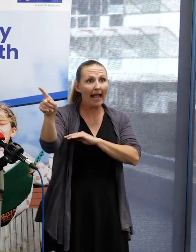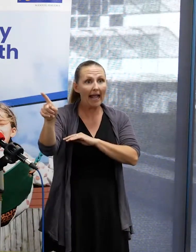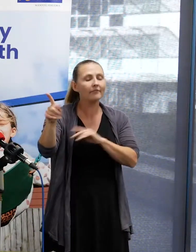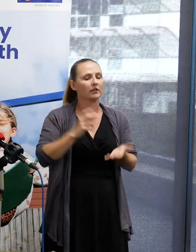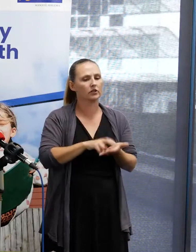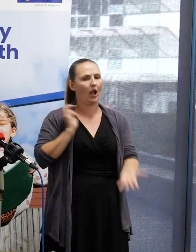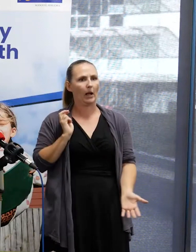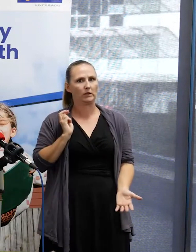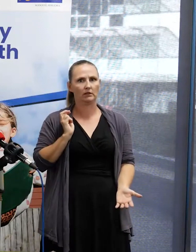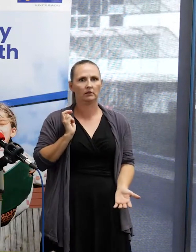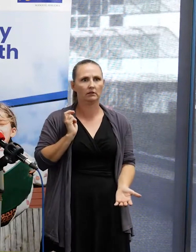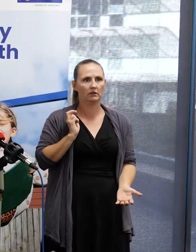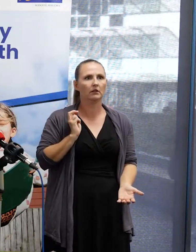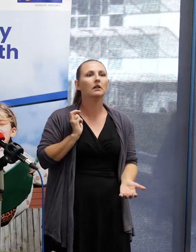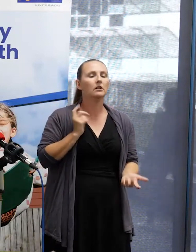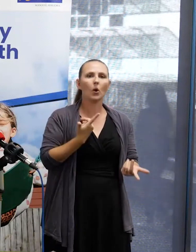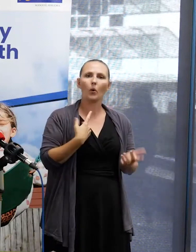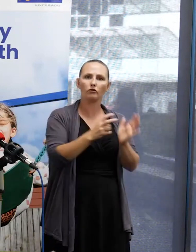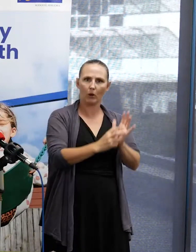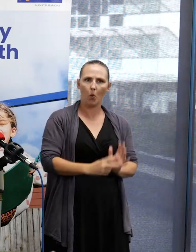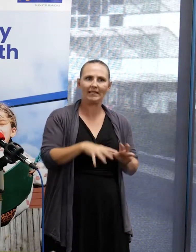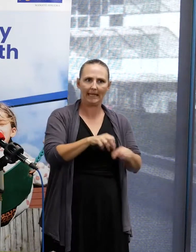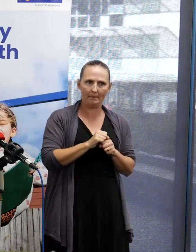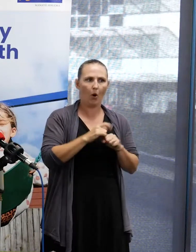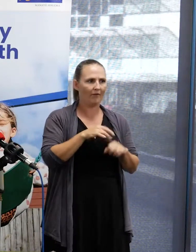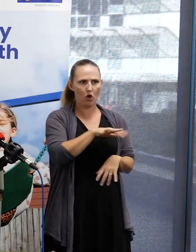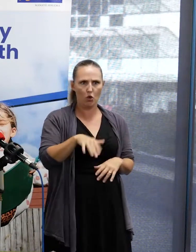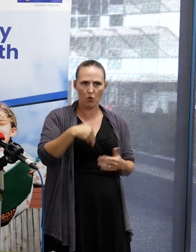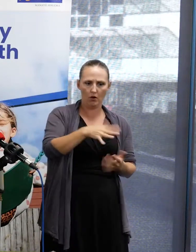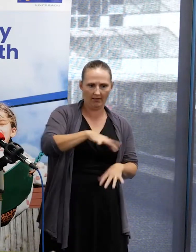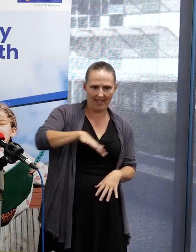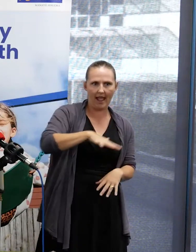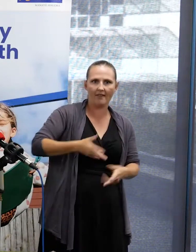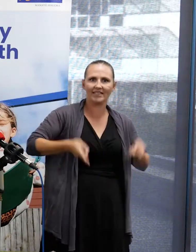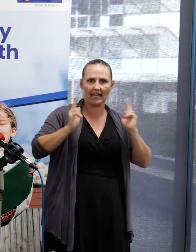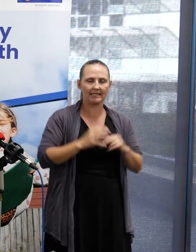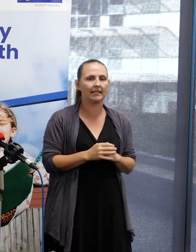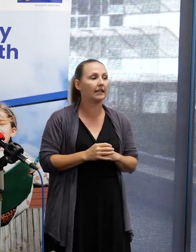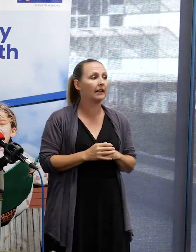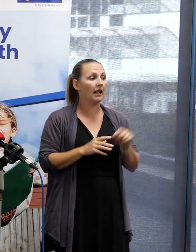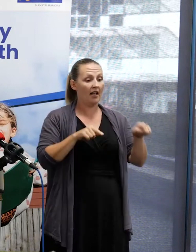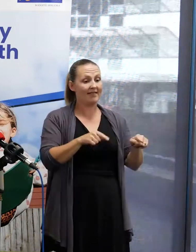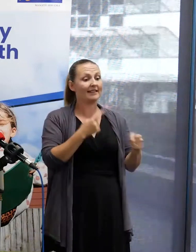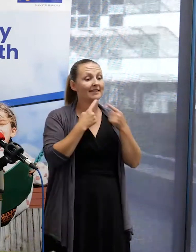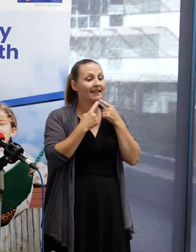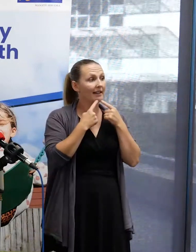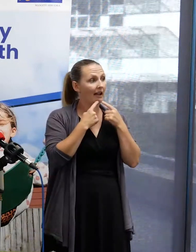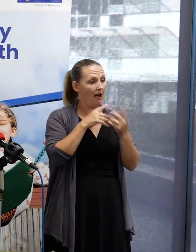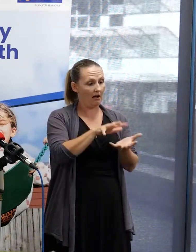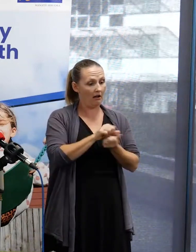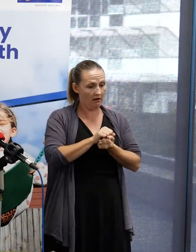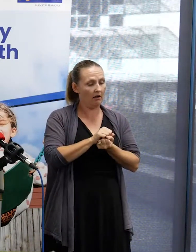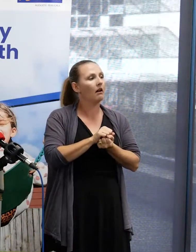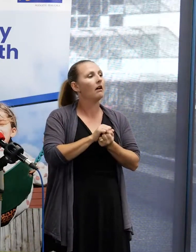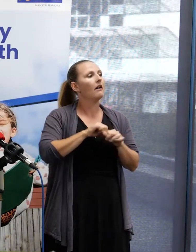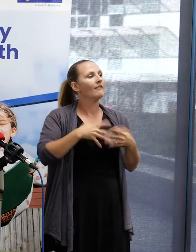that data that you've been on that facility. What that does now is that now sends, that data has then been used for to populate